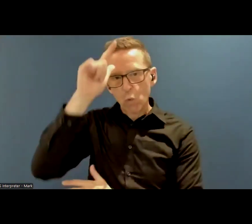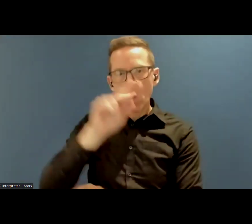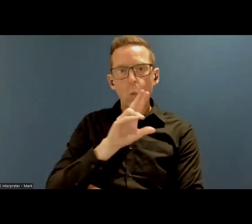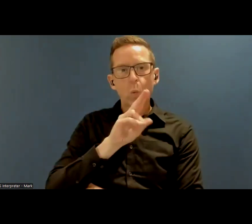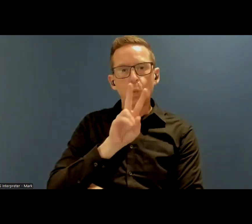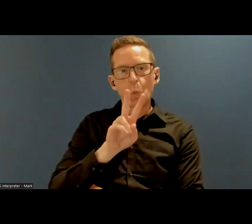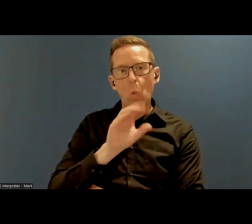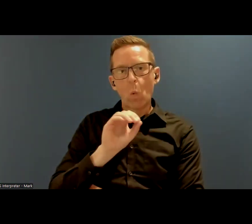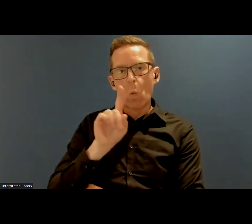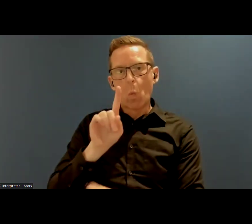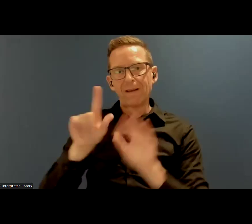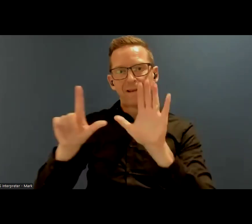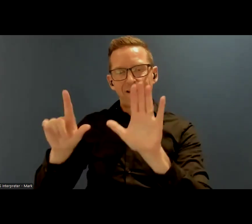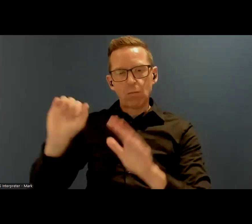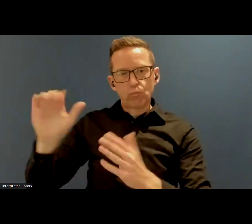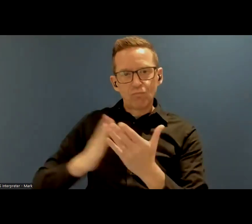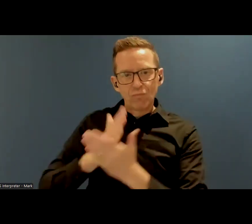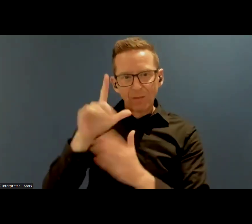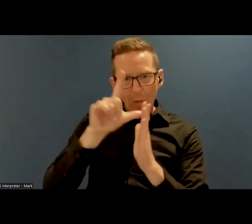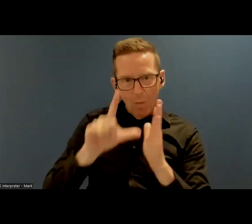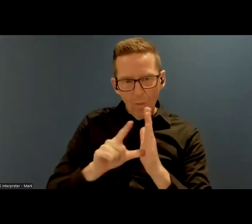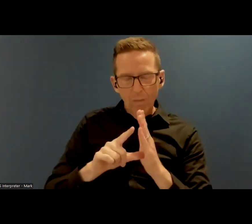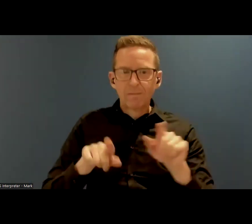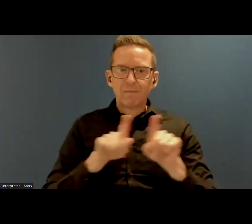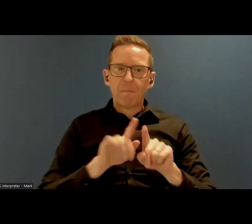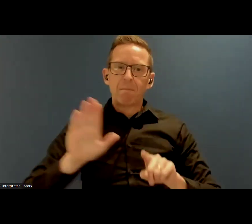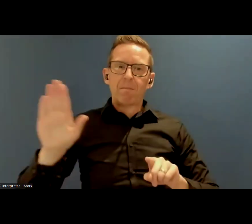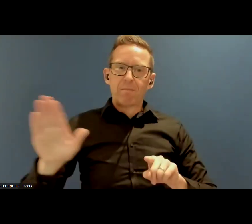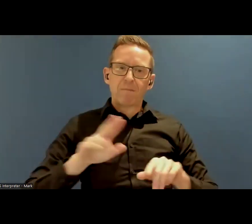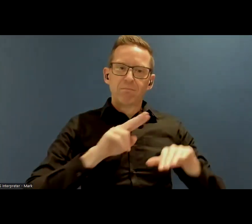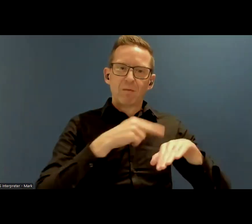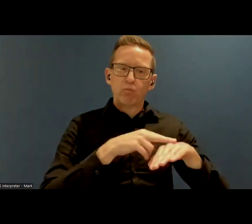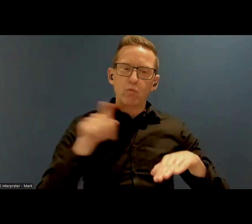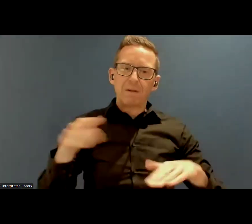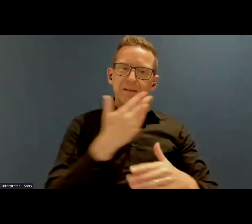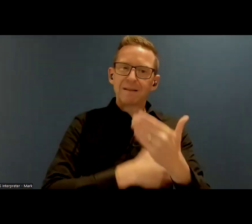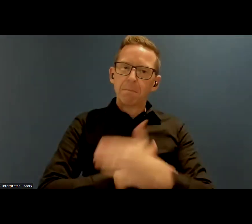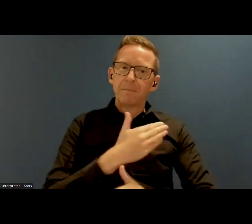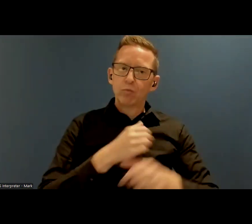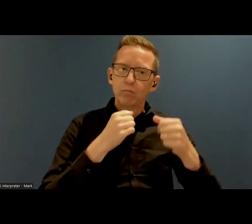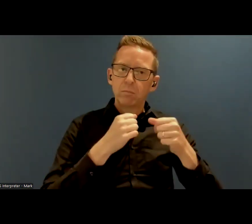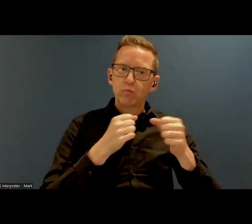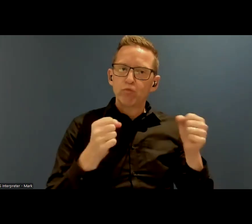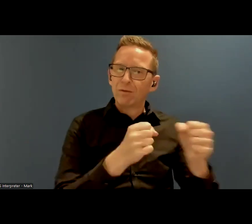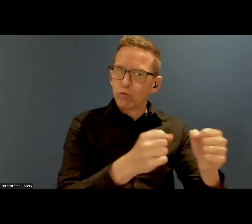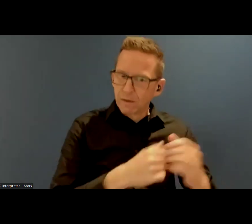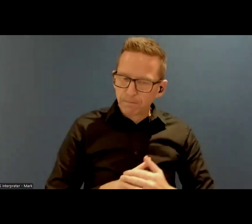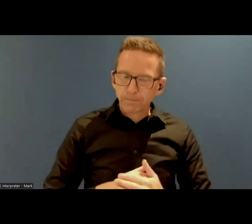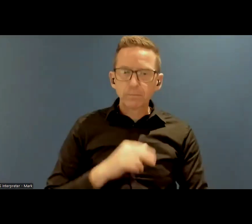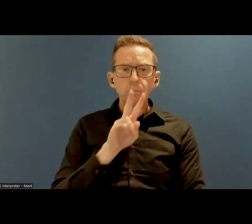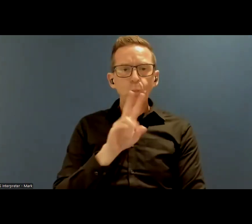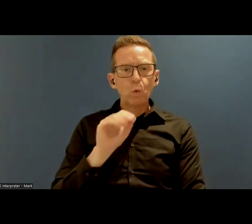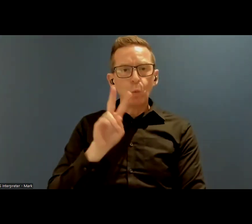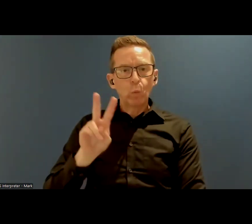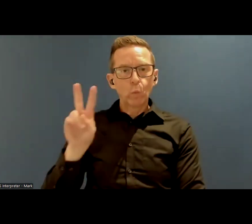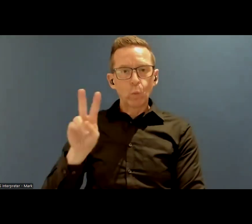Law and the National Accessibility Strategy. In 2022, he was elected to serve as an independent expert on